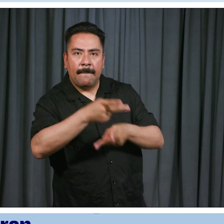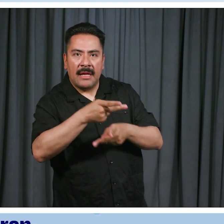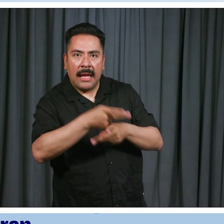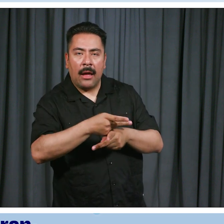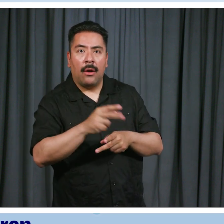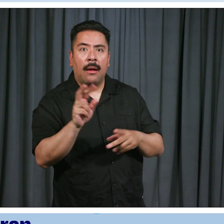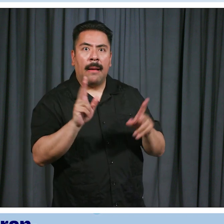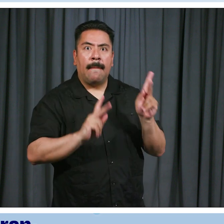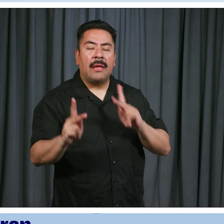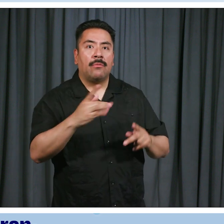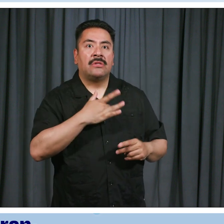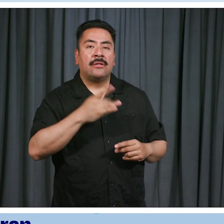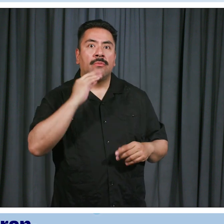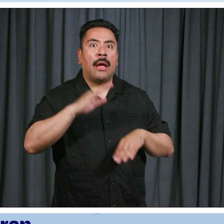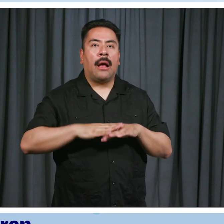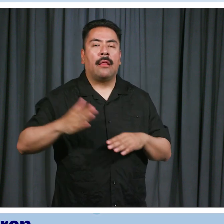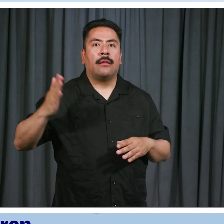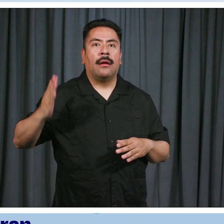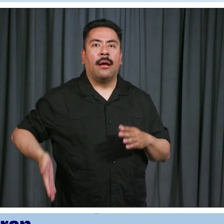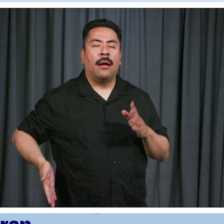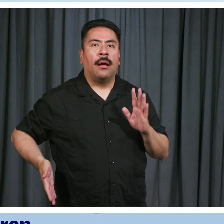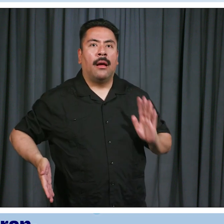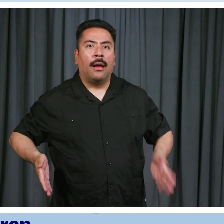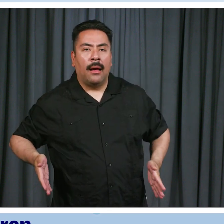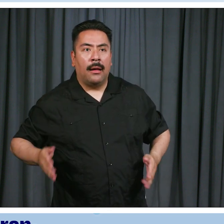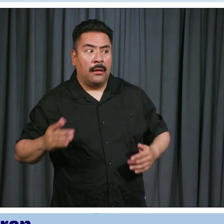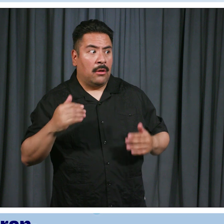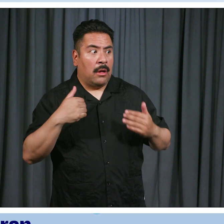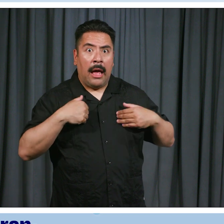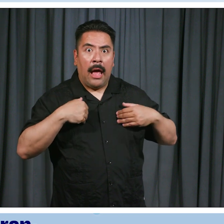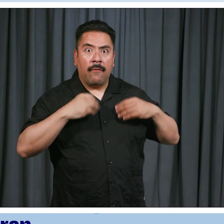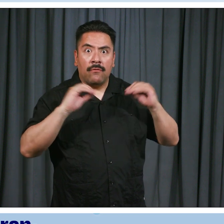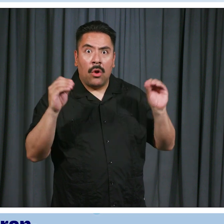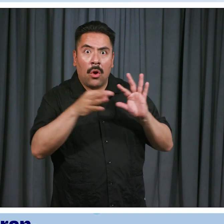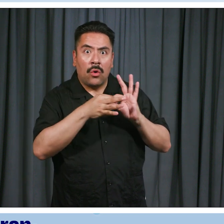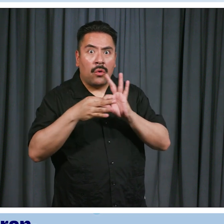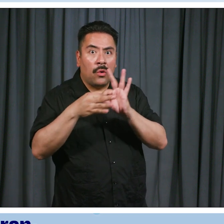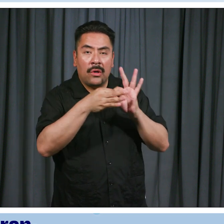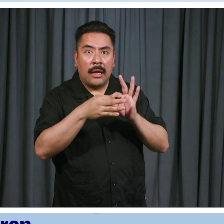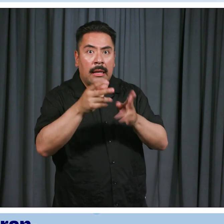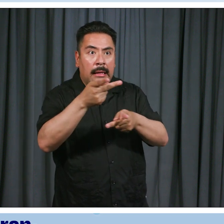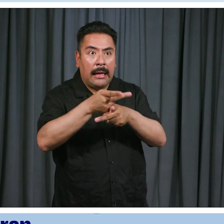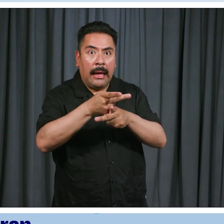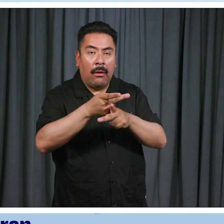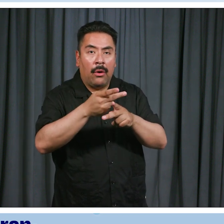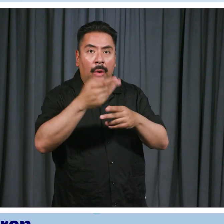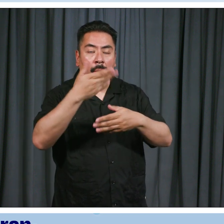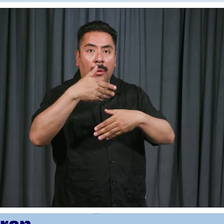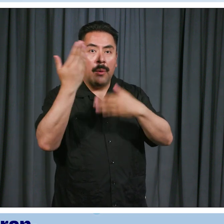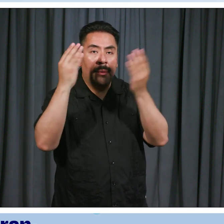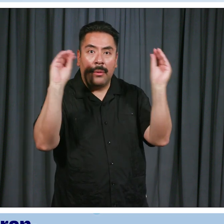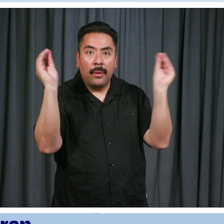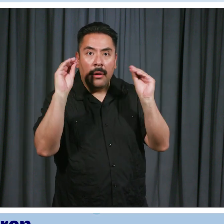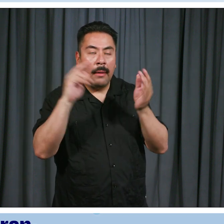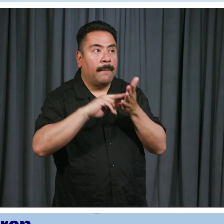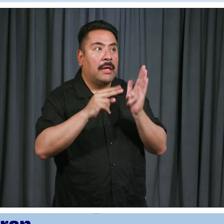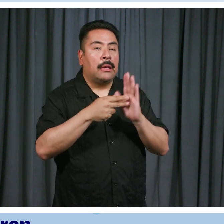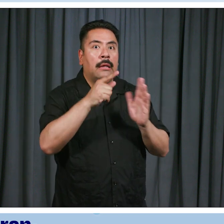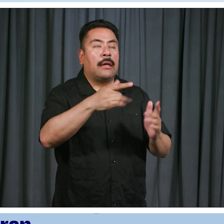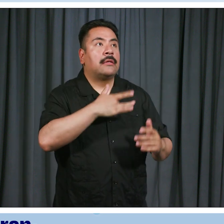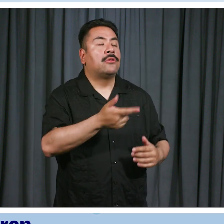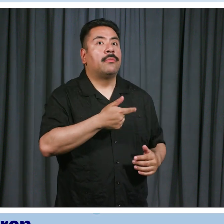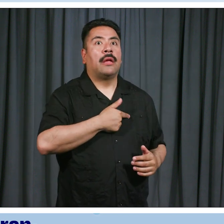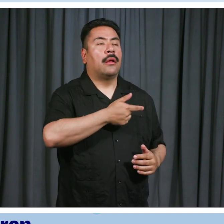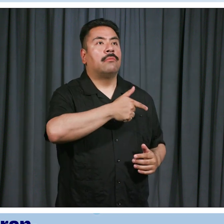on the fringes, and because there's not this coordinated care, they're shuffled from one place to the next. Maybe there's a plan, maybe